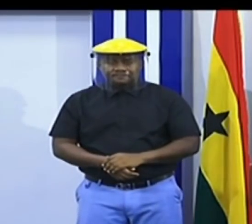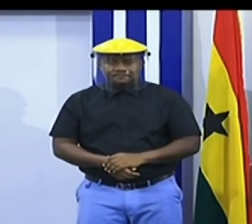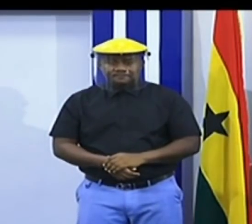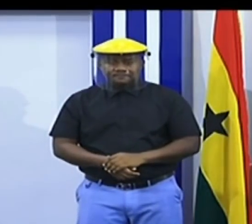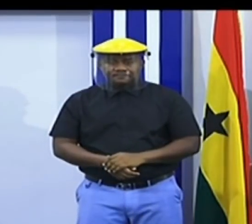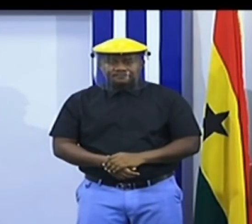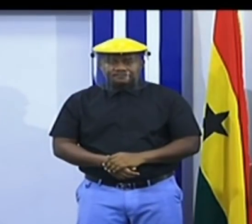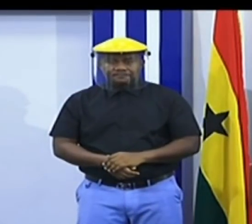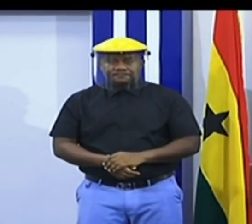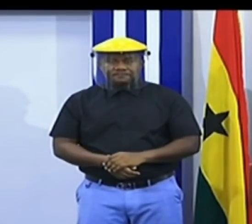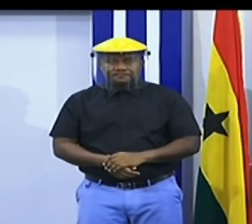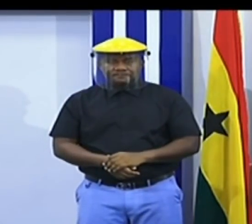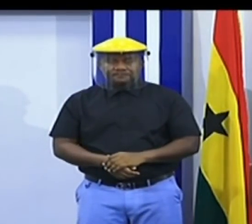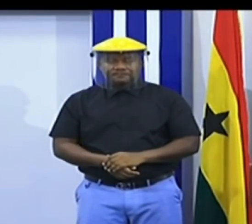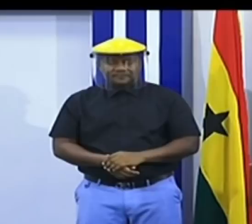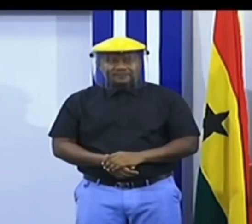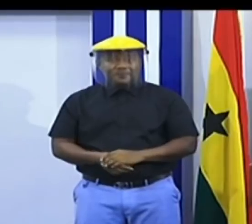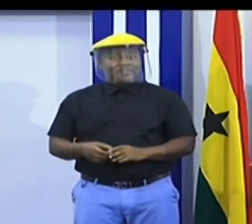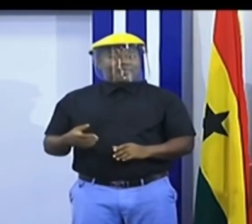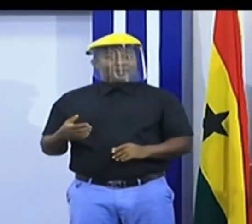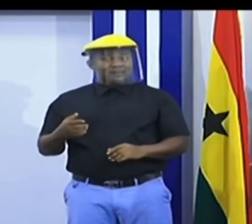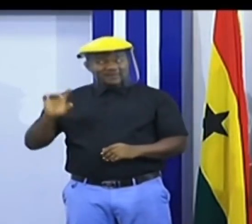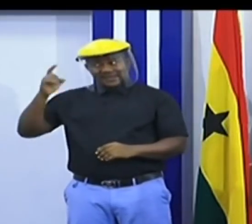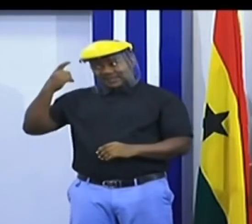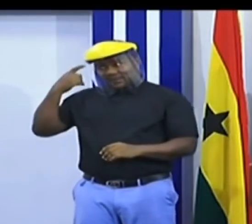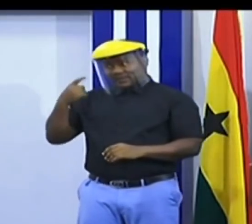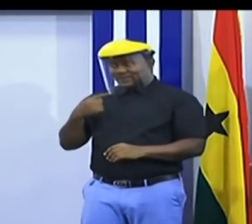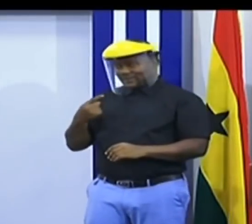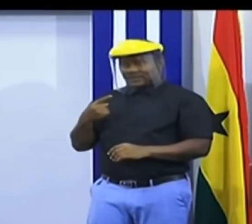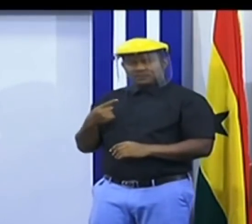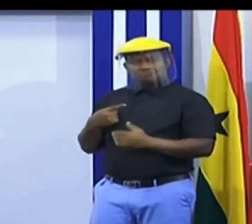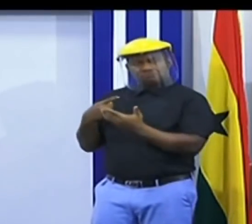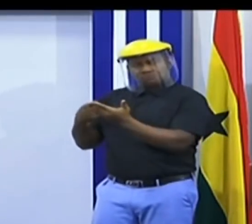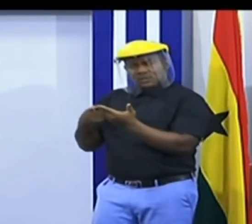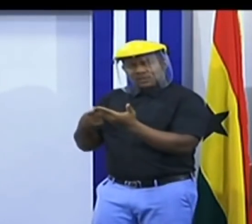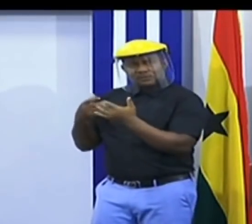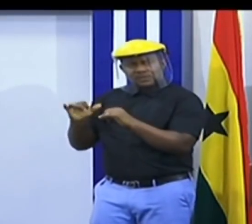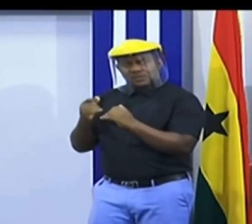What we are saying is that consultations on what it takes to reopen schools